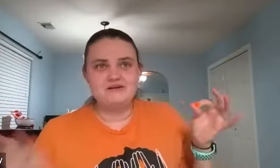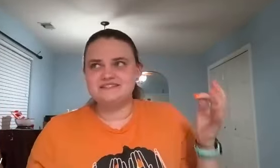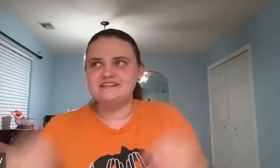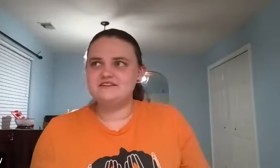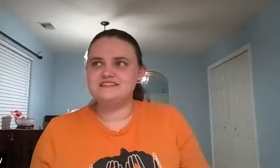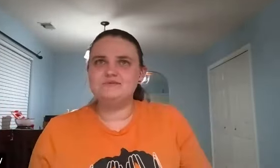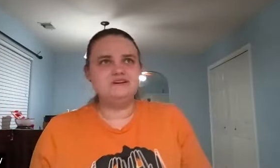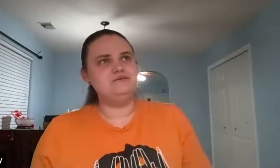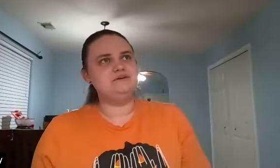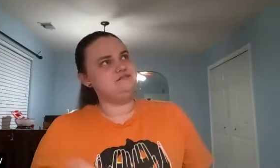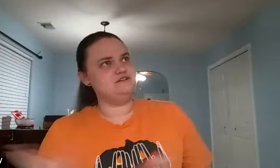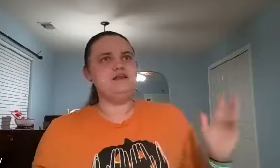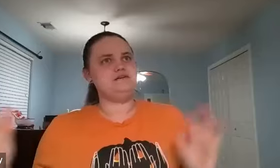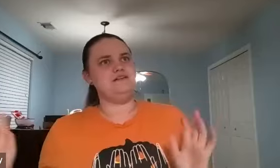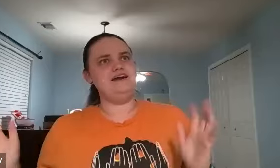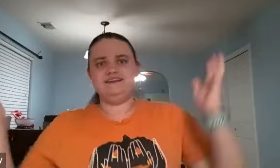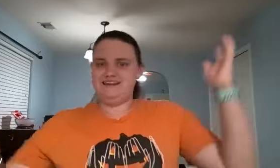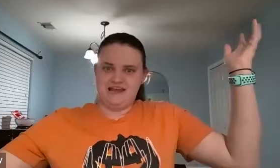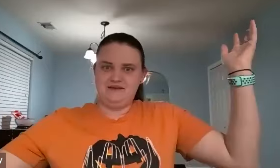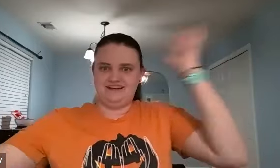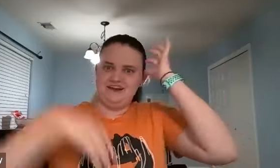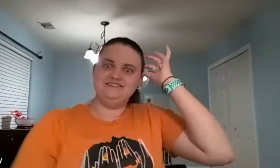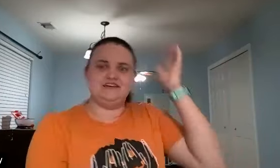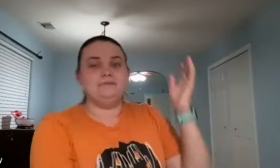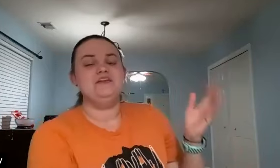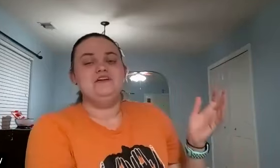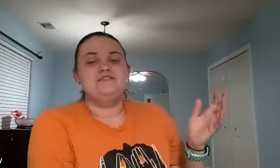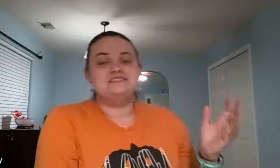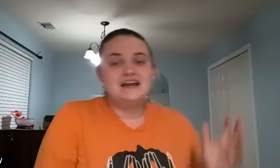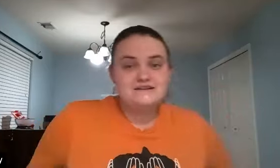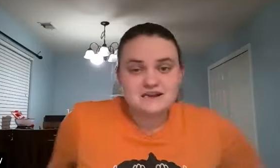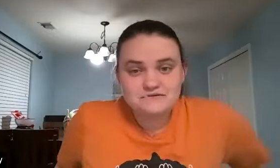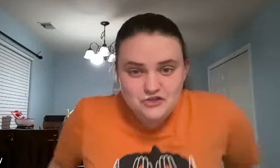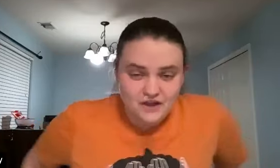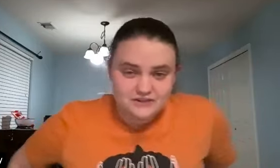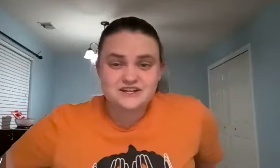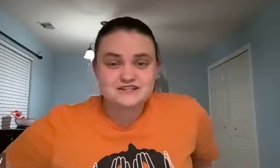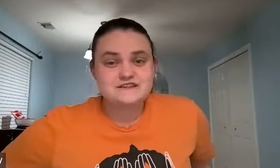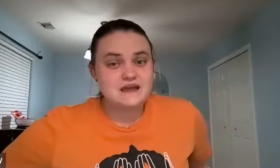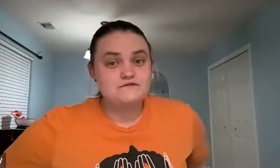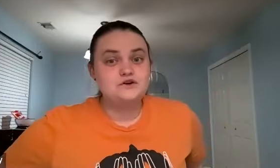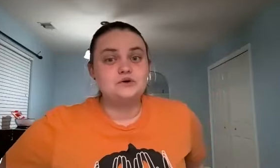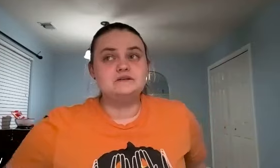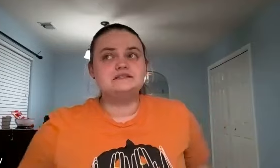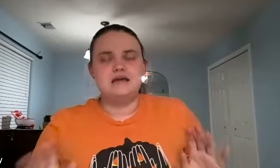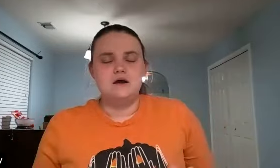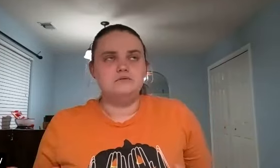was sitting here, I was like, well, we don't do weather a lot, and it's happening now. So the sound for thunder is also the sound for sound.